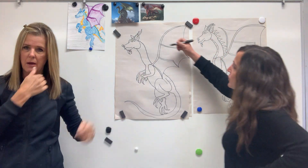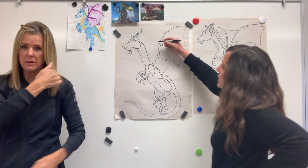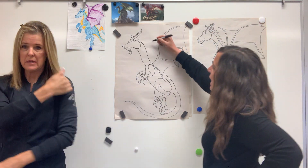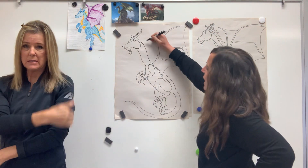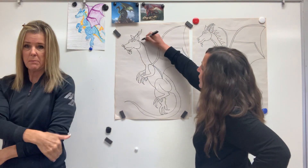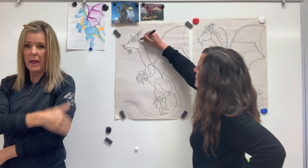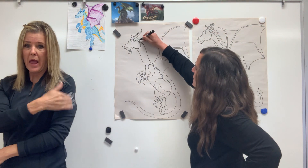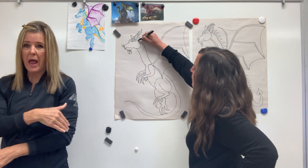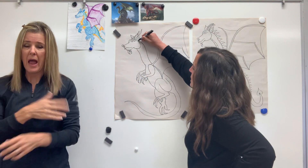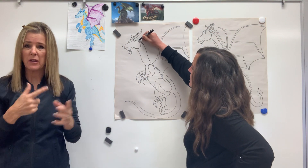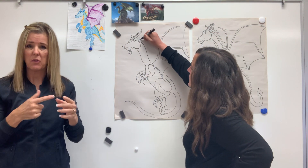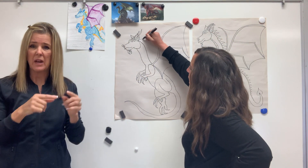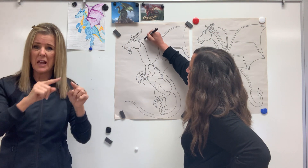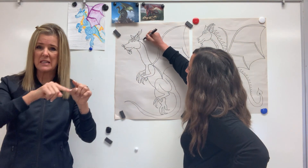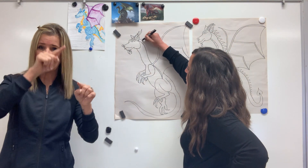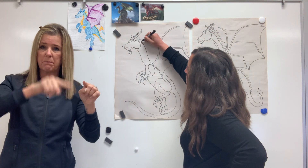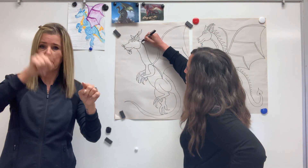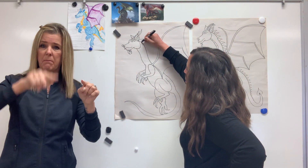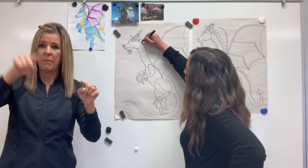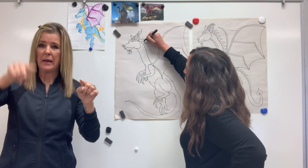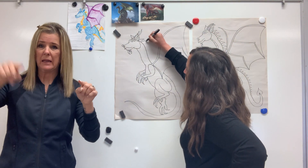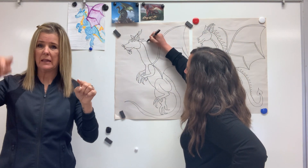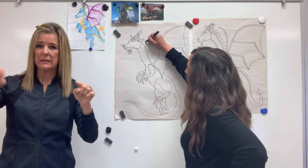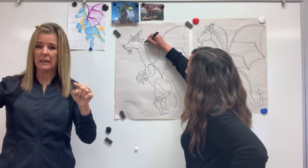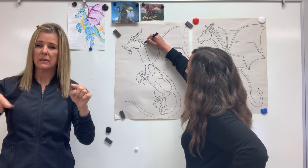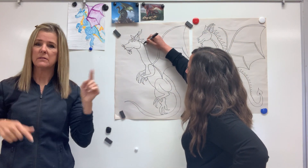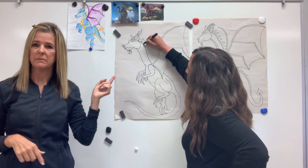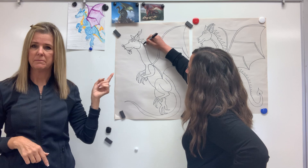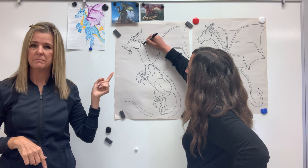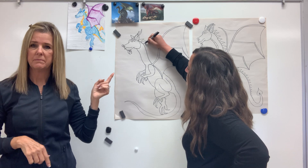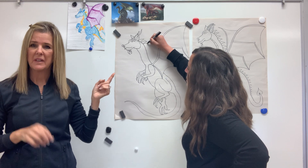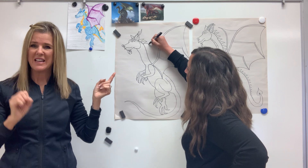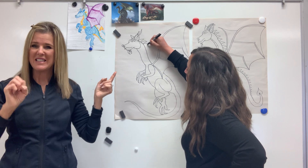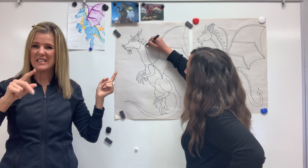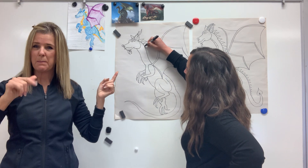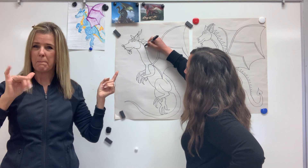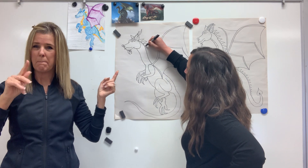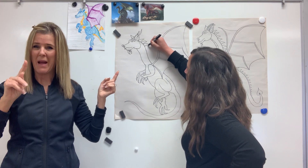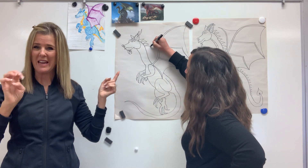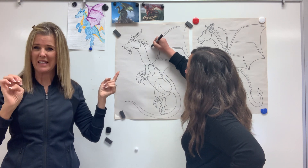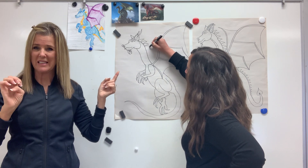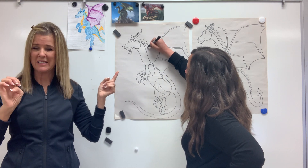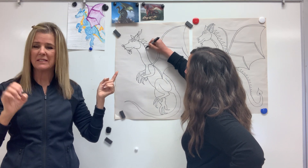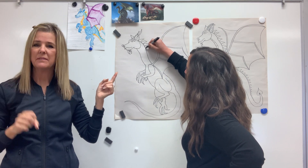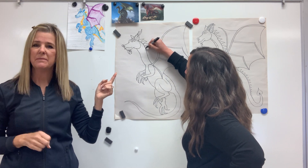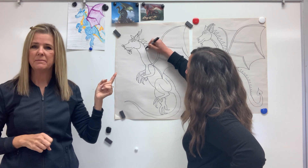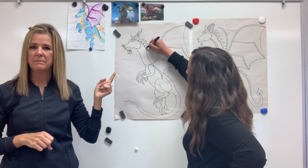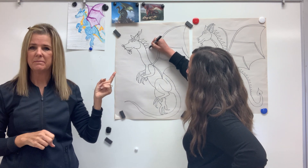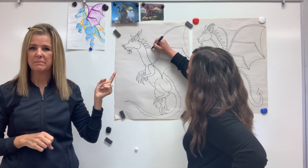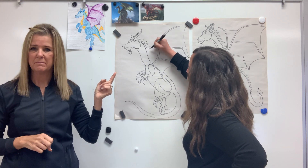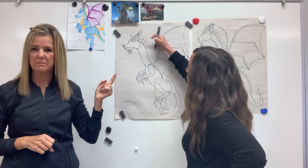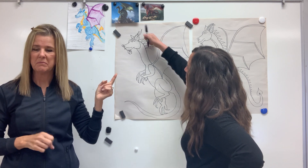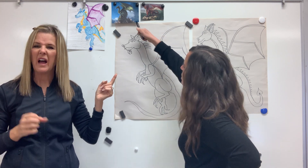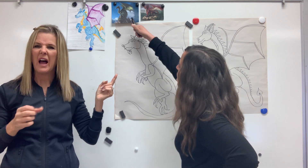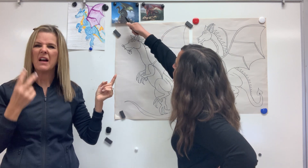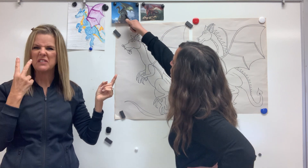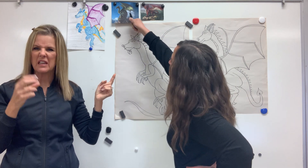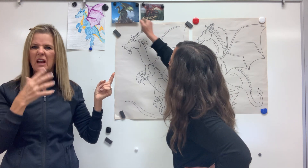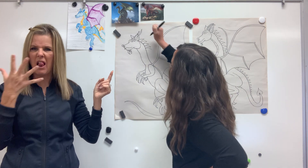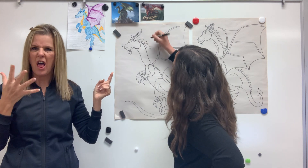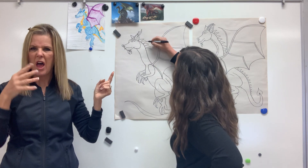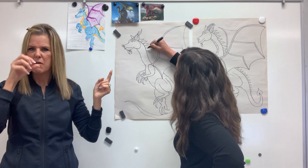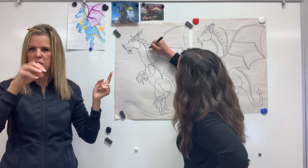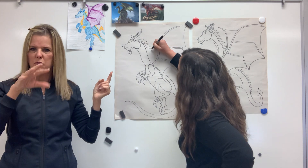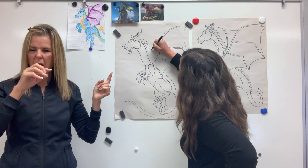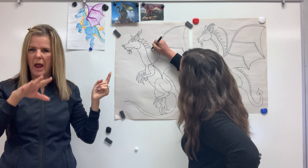you could definitely add like spiky scales. So that is a similarity that I've seen a lot of dragons have. They could be really long